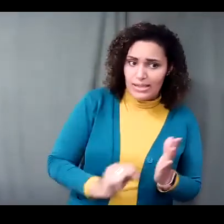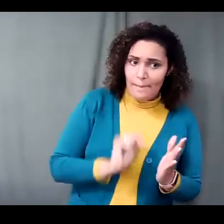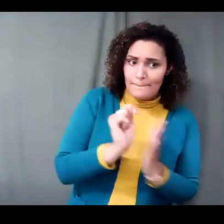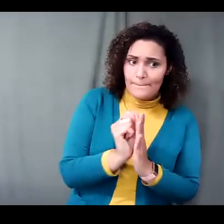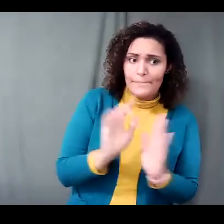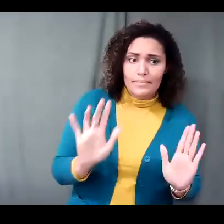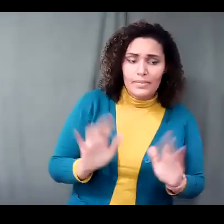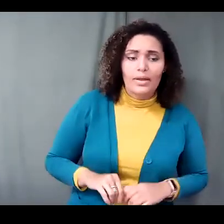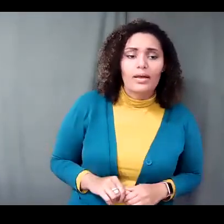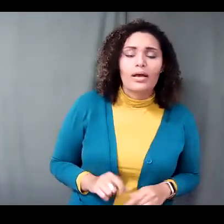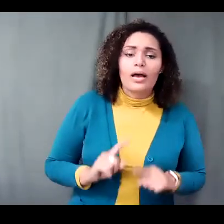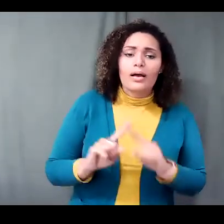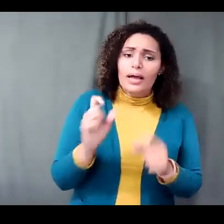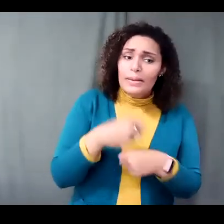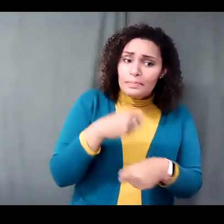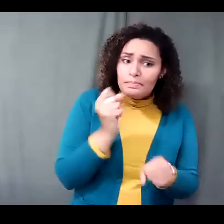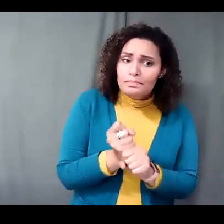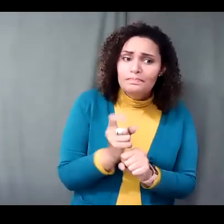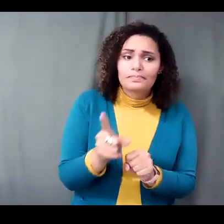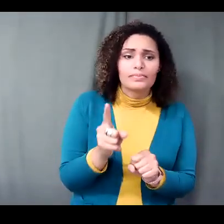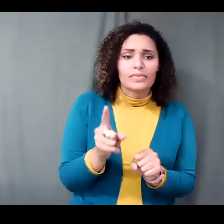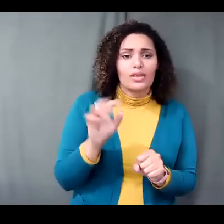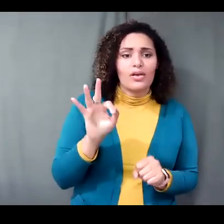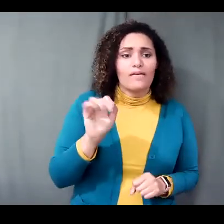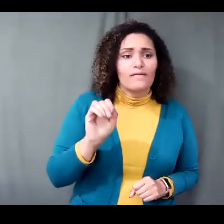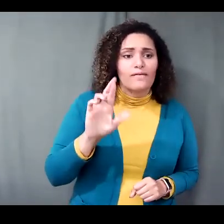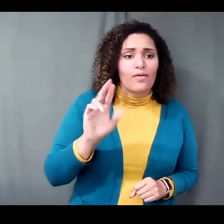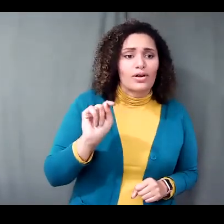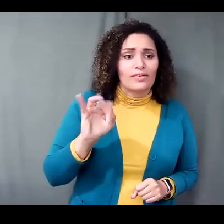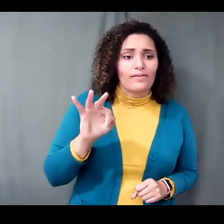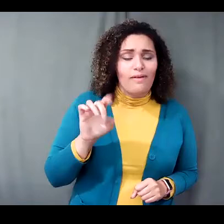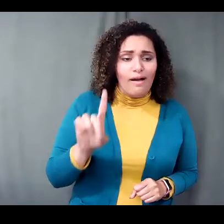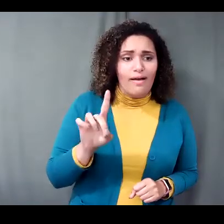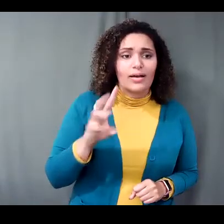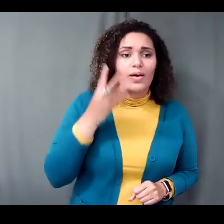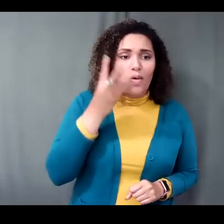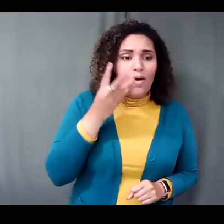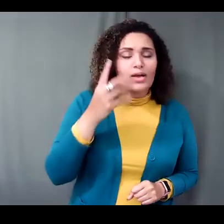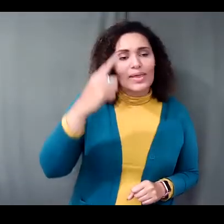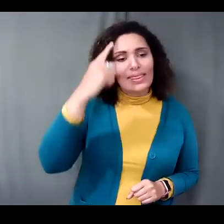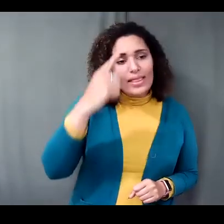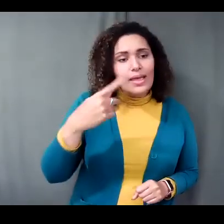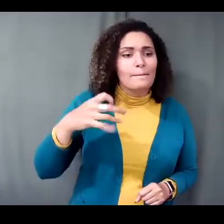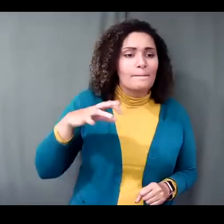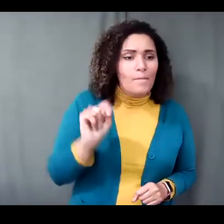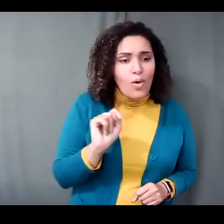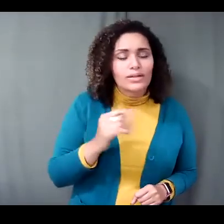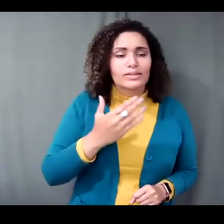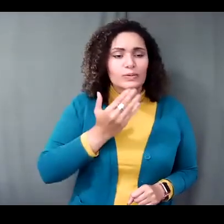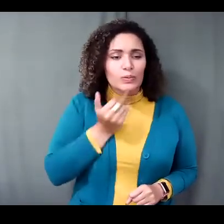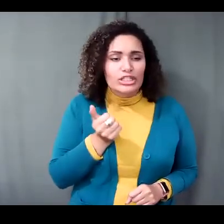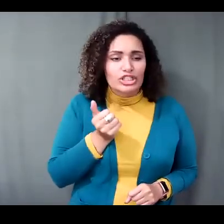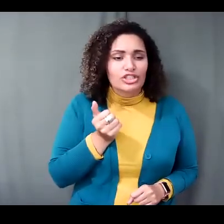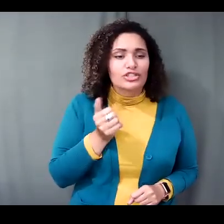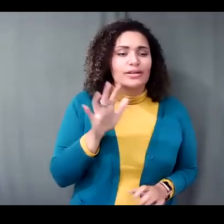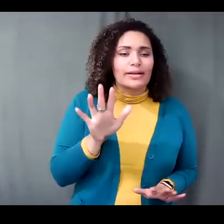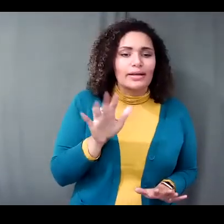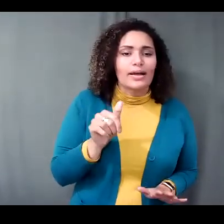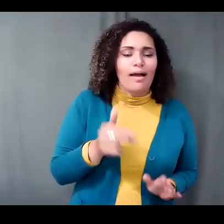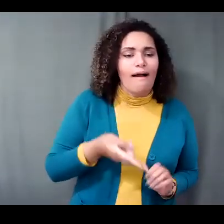the creation of these more kind of fortified wines, what we think of as ports, so these sweeter and more